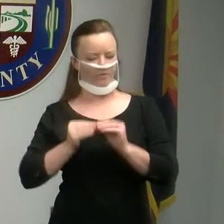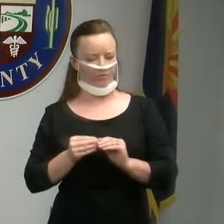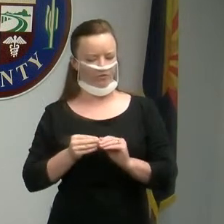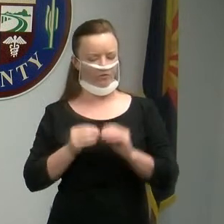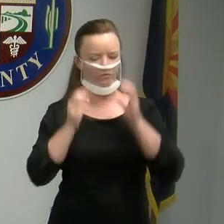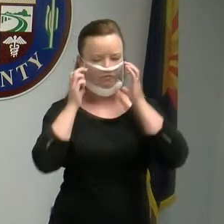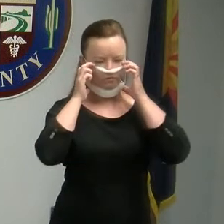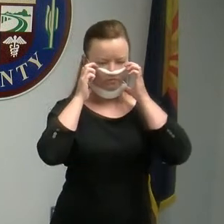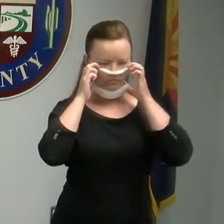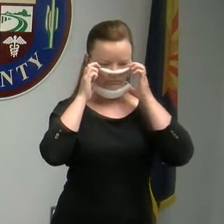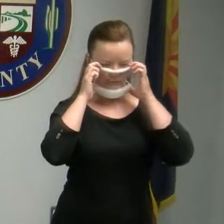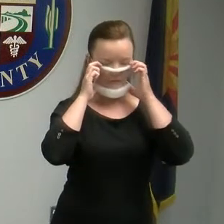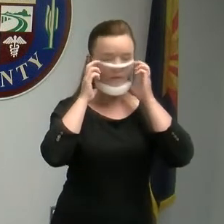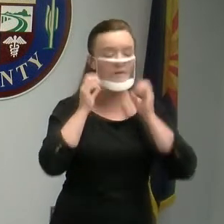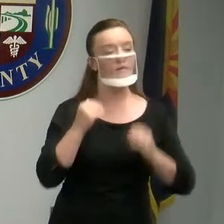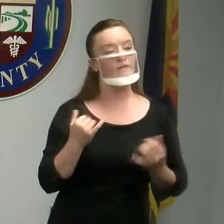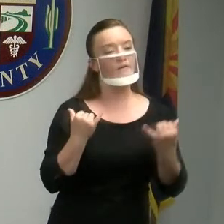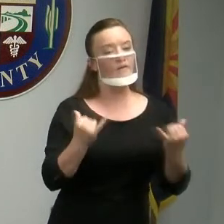have